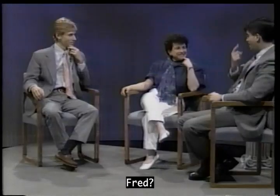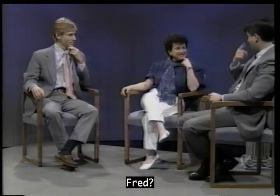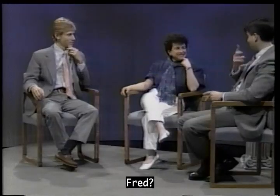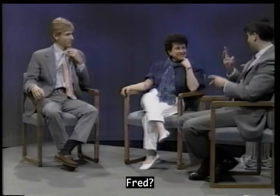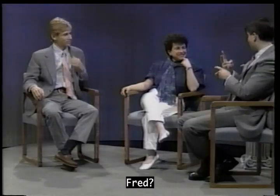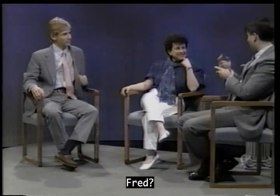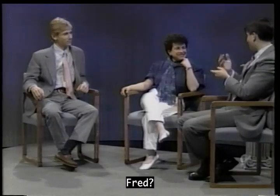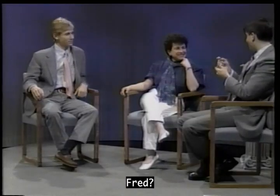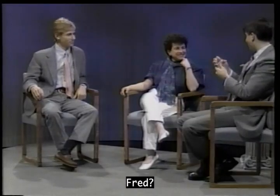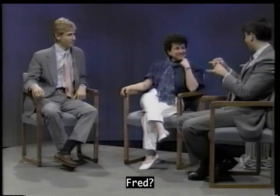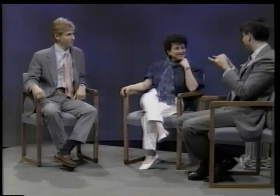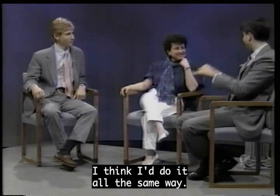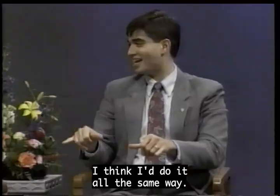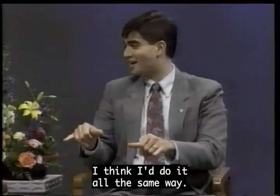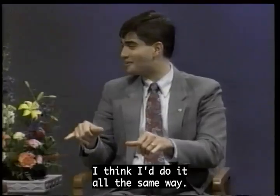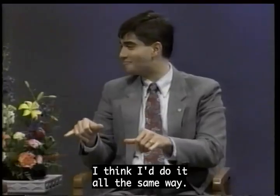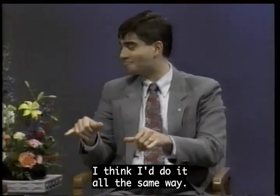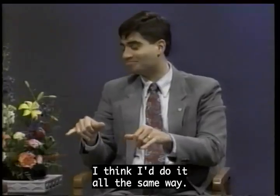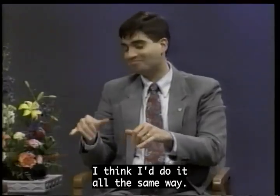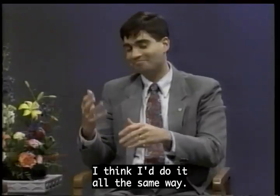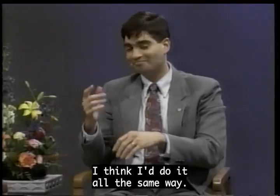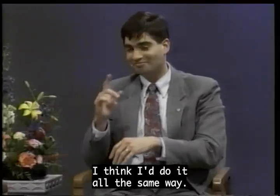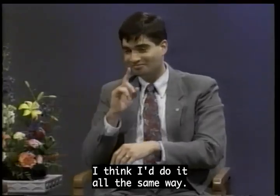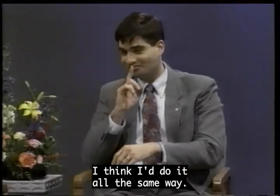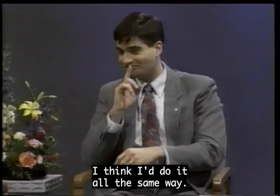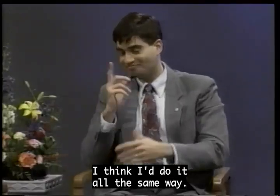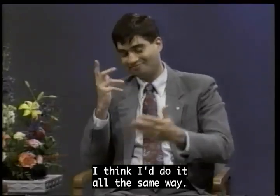Fred? I think I'd do it all the same way.